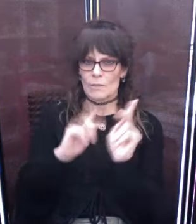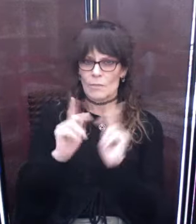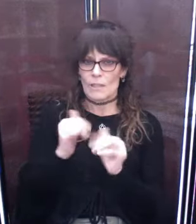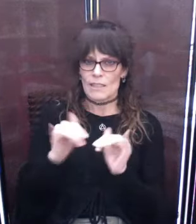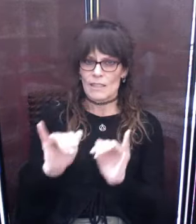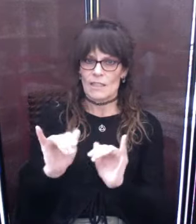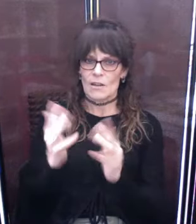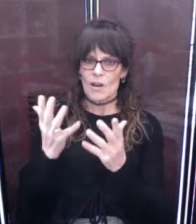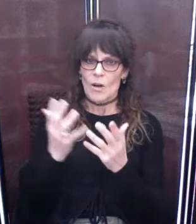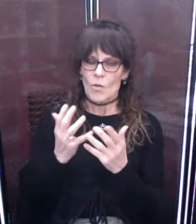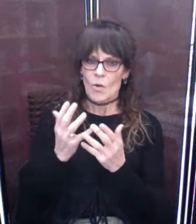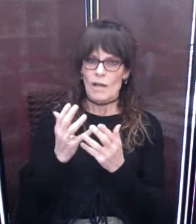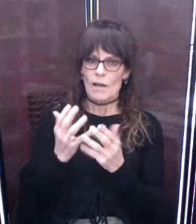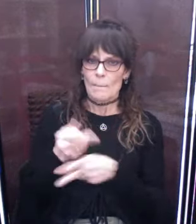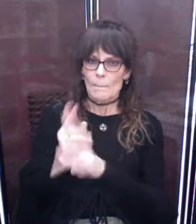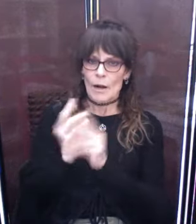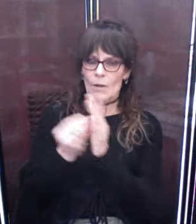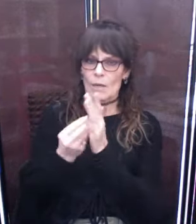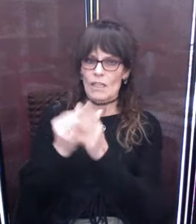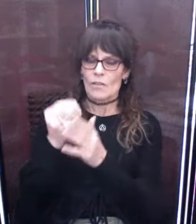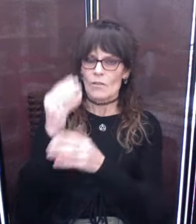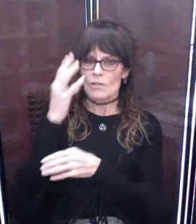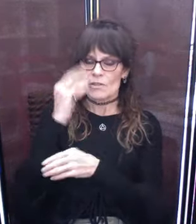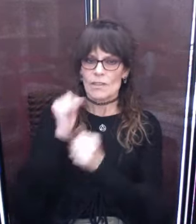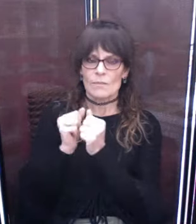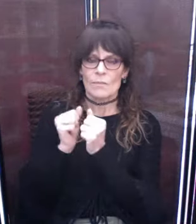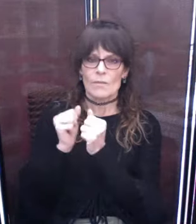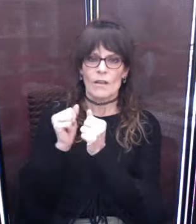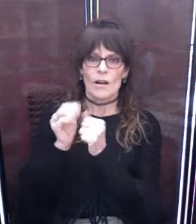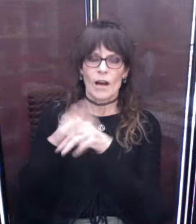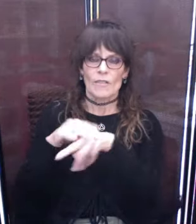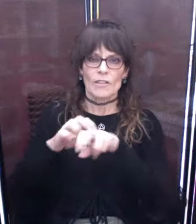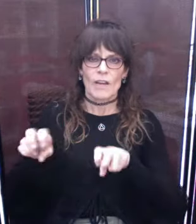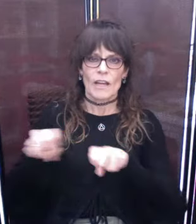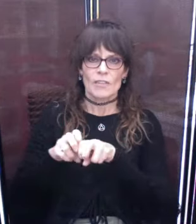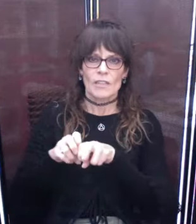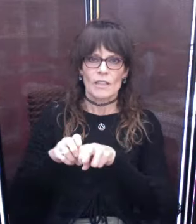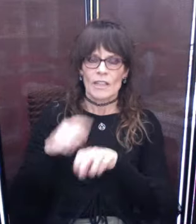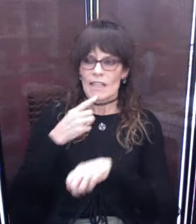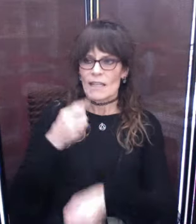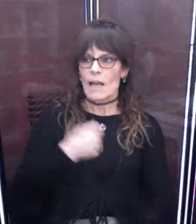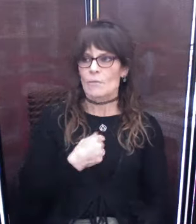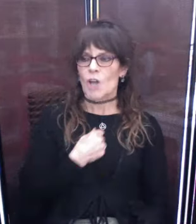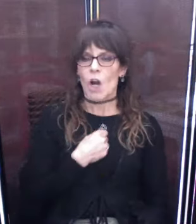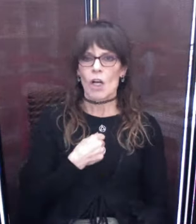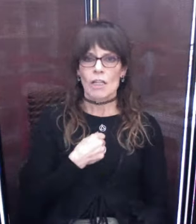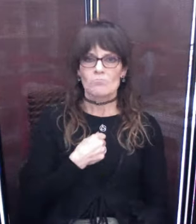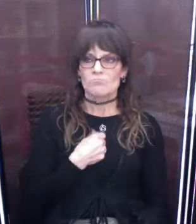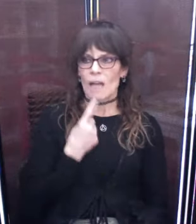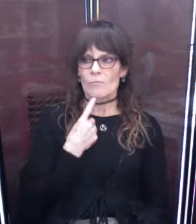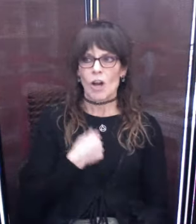or borrow money from. And I told them I was sorry. That's pretty much all I did. Just told them I was sorry. And they said,